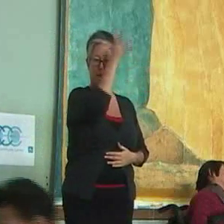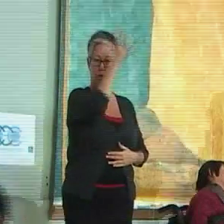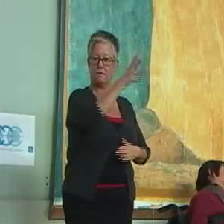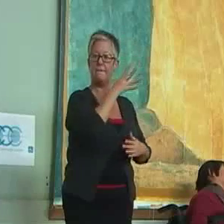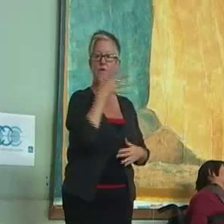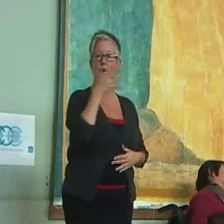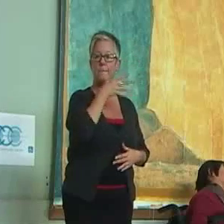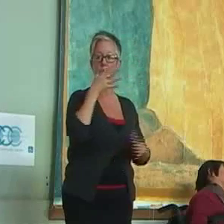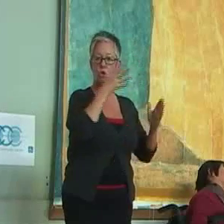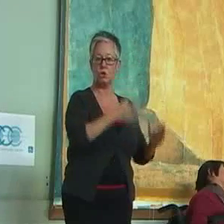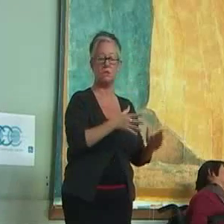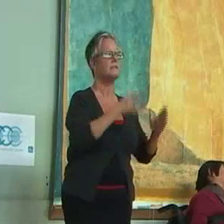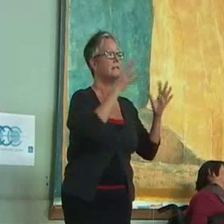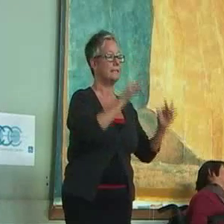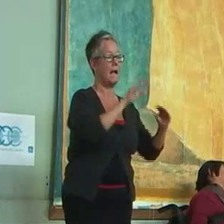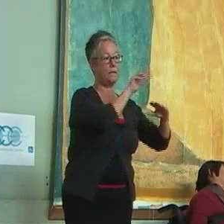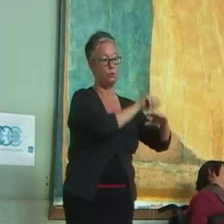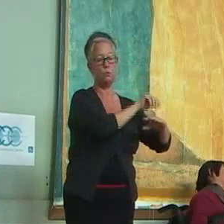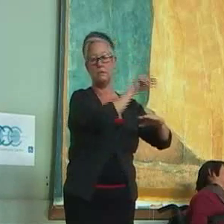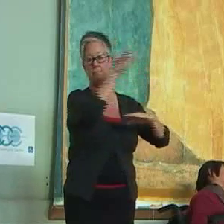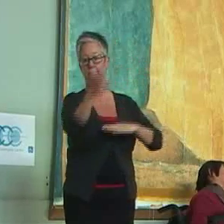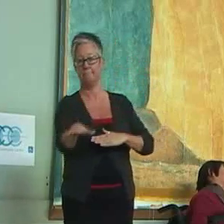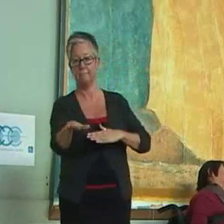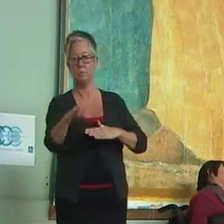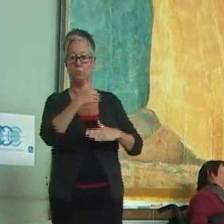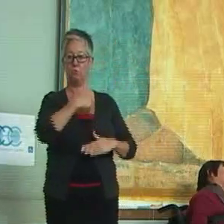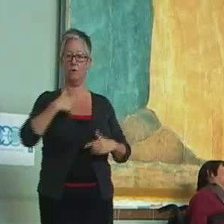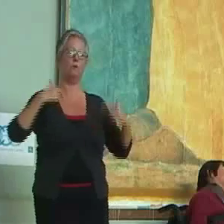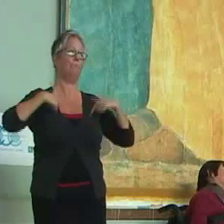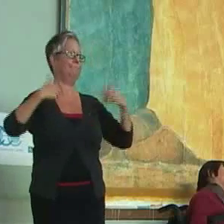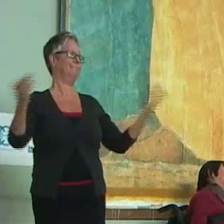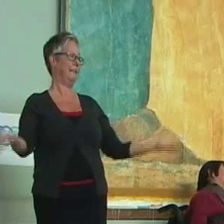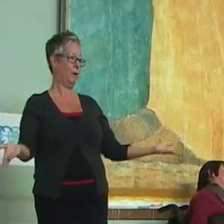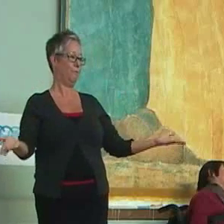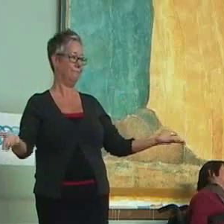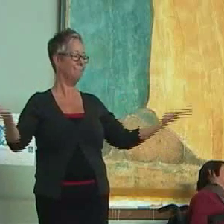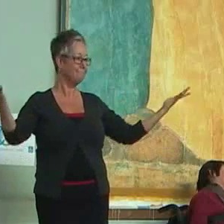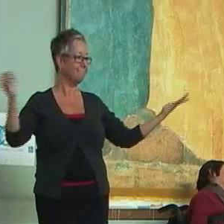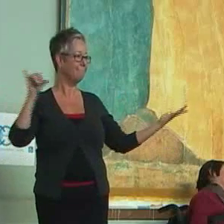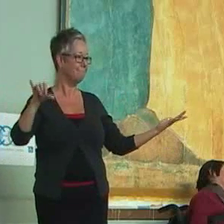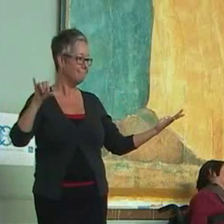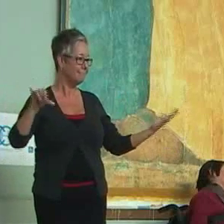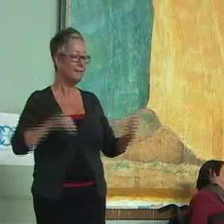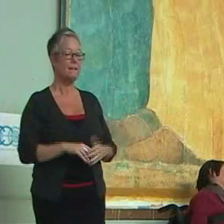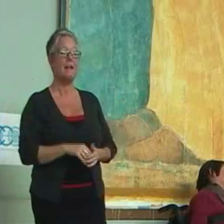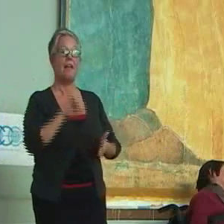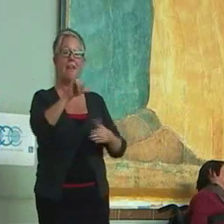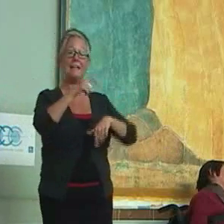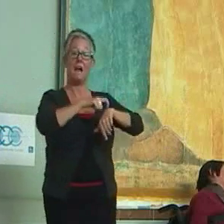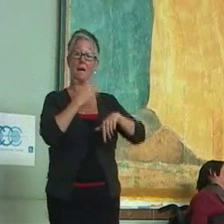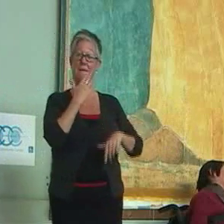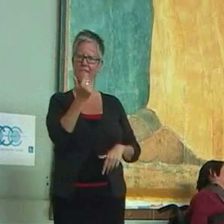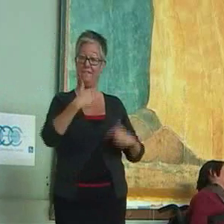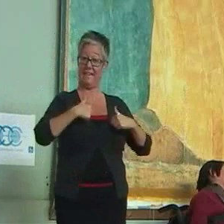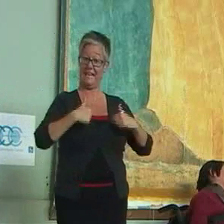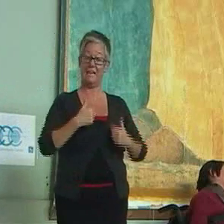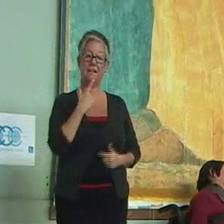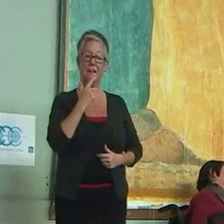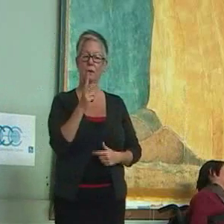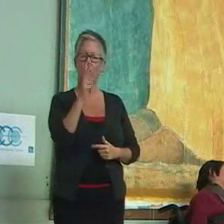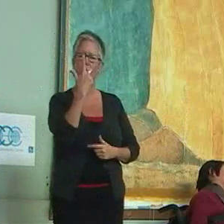their 7 kids to Toronto, and here we are. I only spoke 2 words of English when I